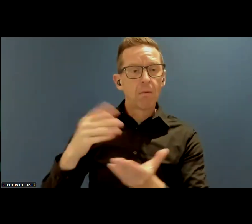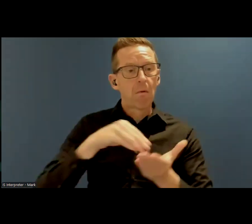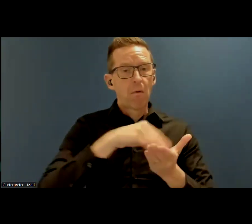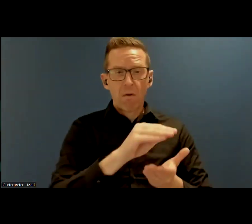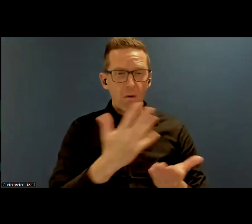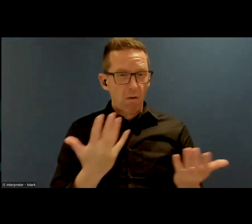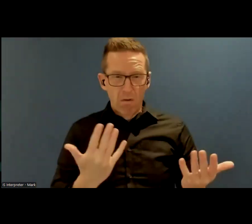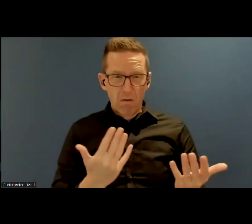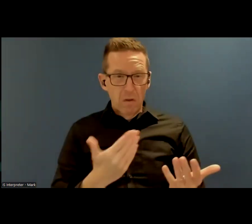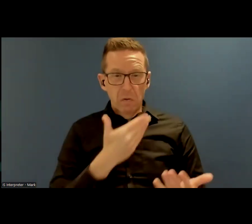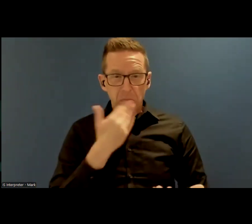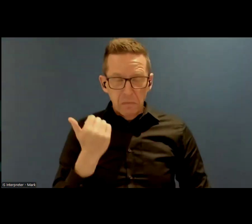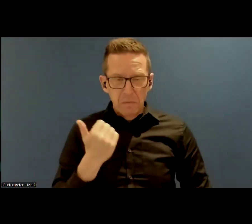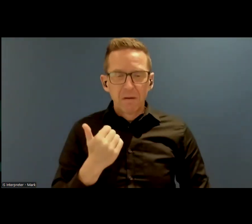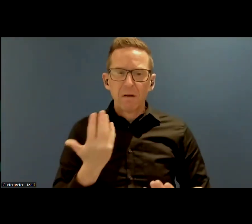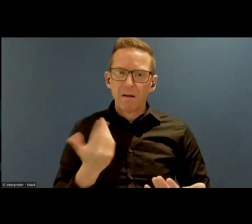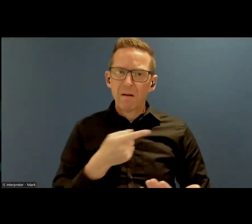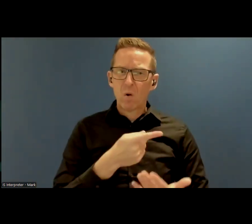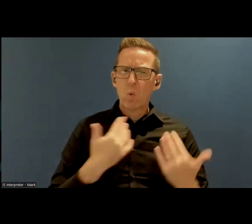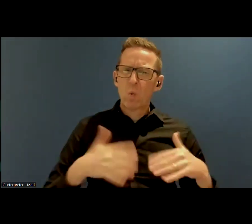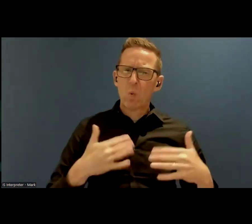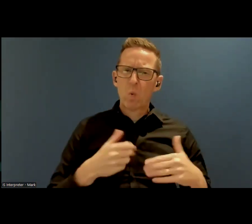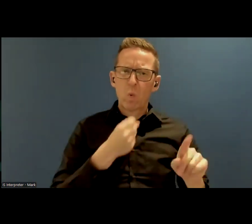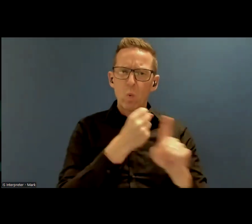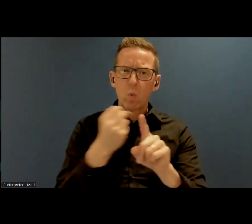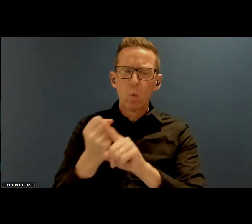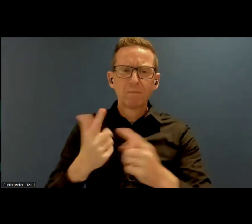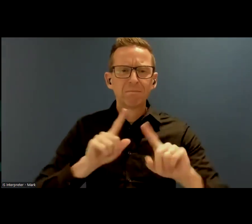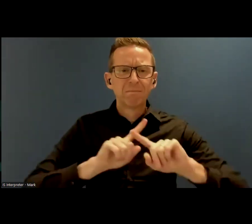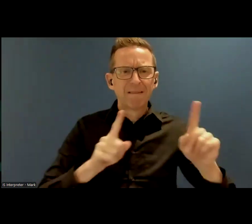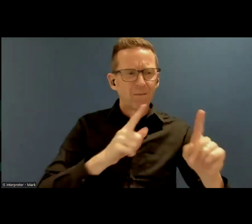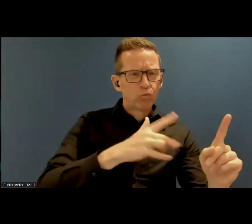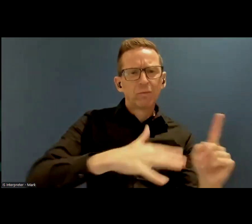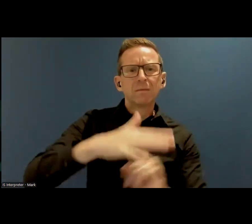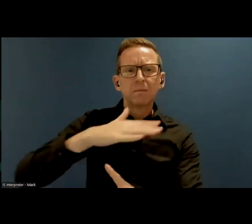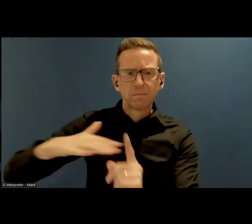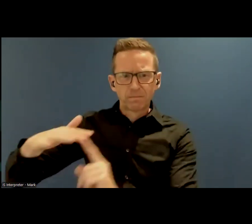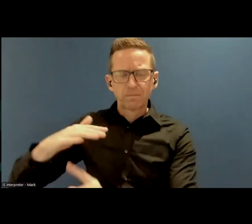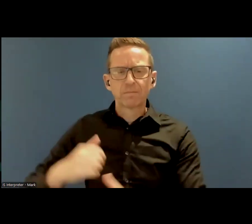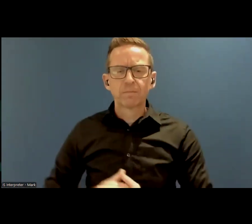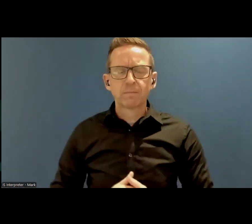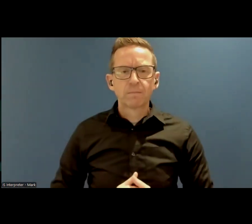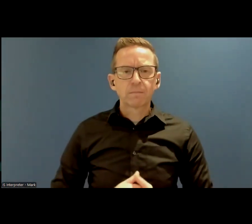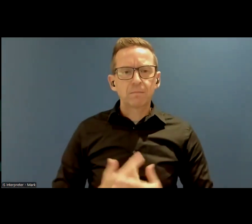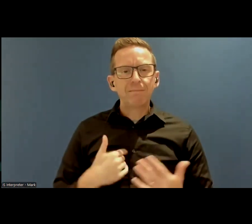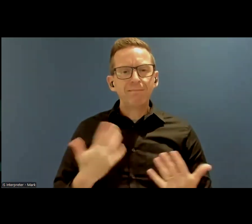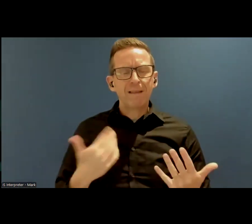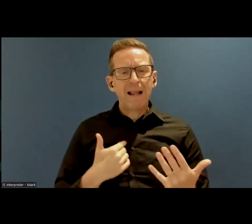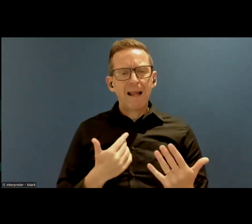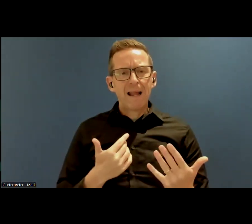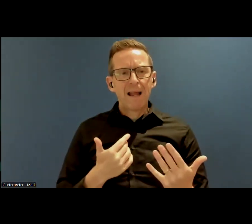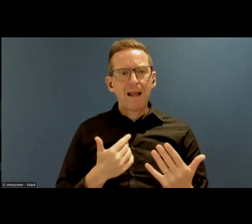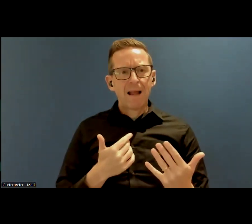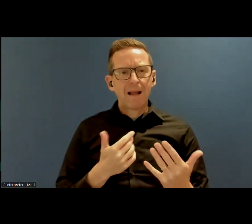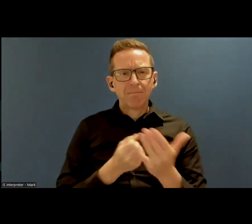impact more specifically in certain issues. So I will talk about some things that have happened in